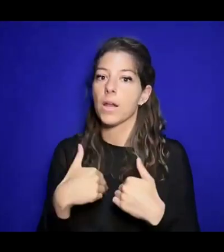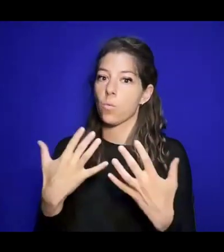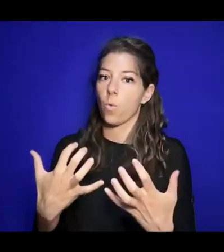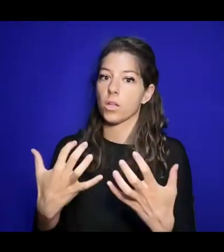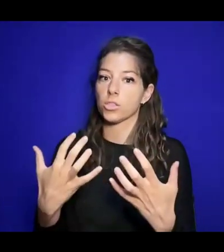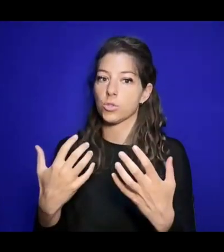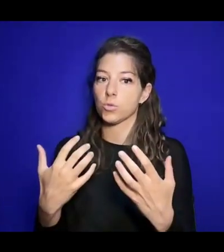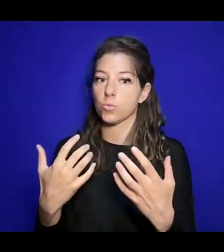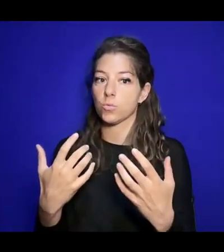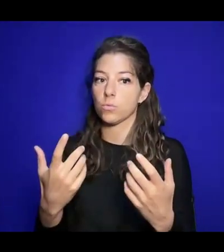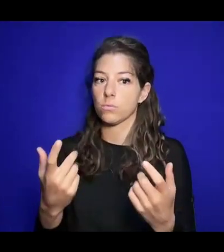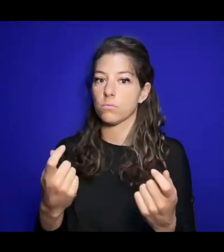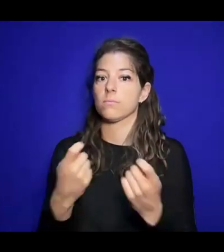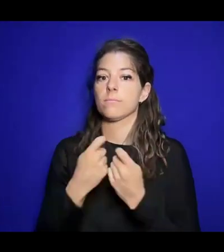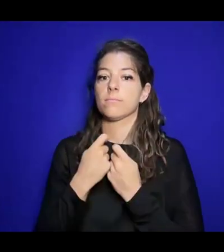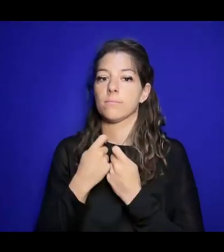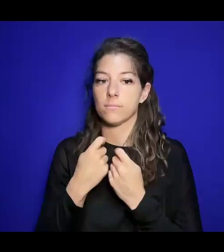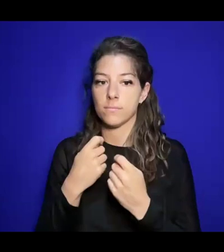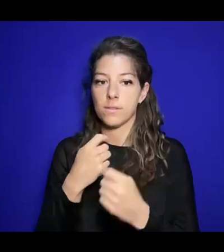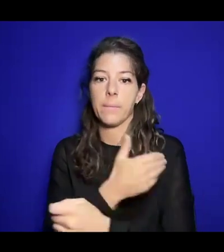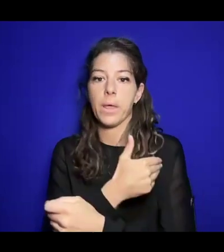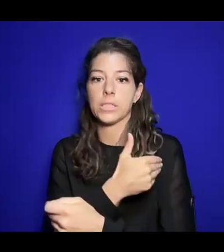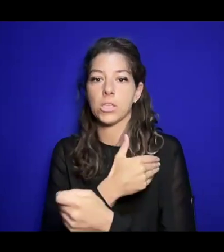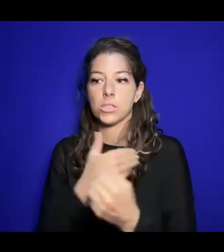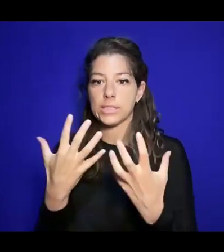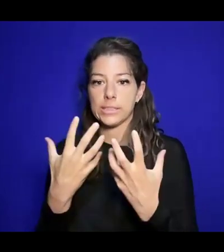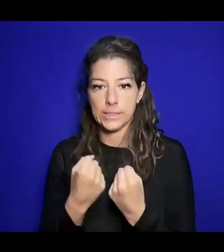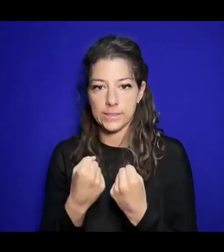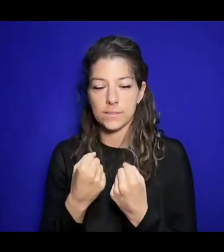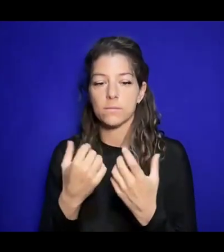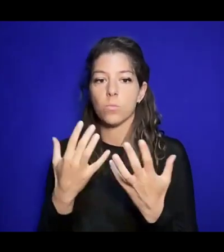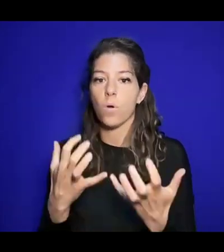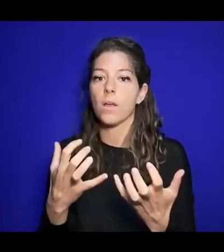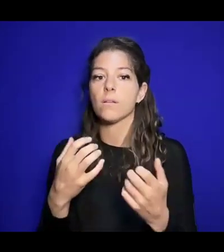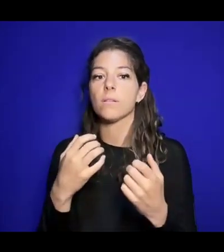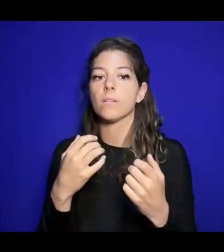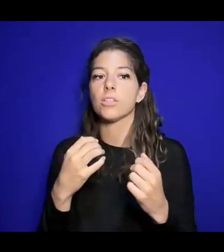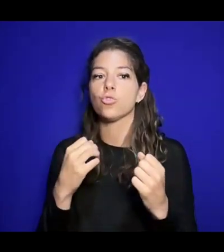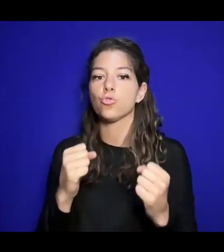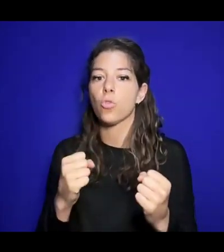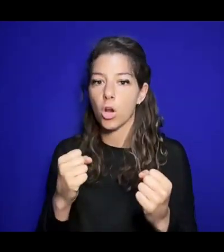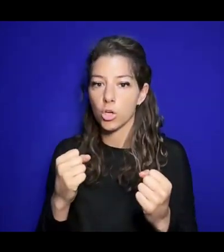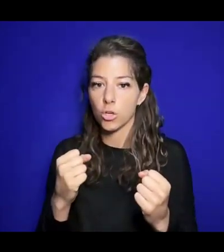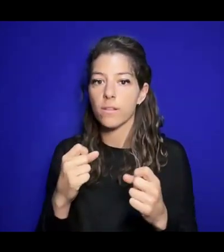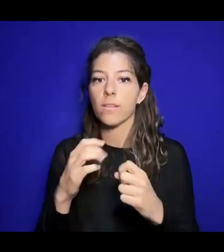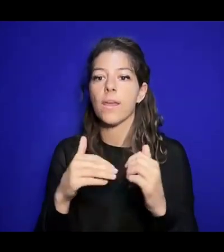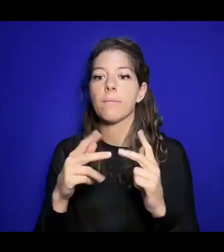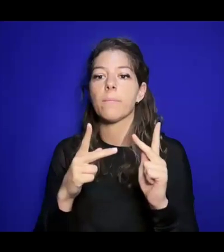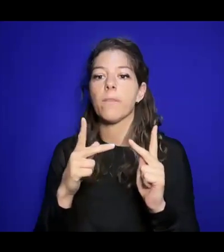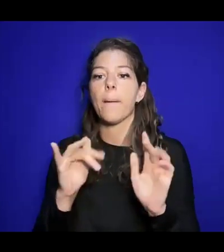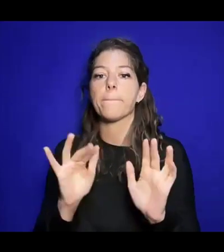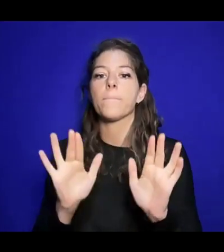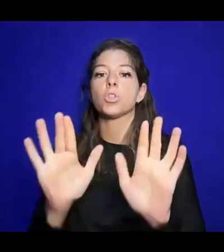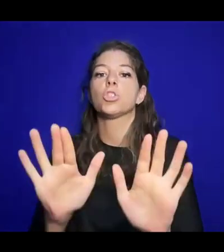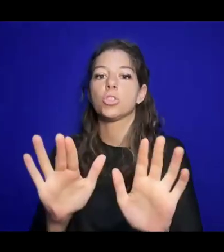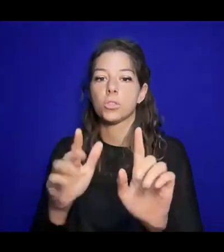to pull towards your body. The muscles that pull towards your body are stronger than the muscles that push away from your